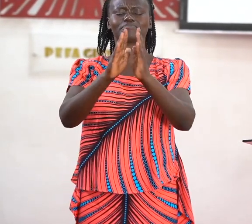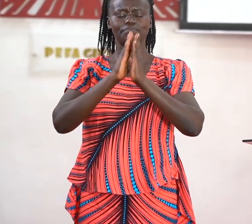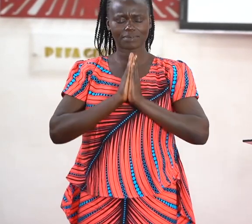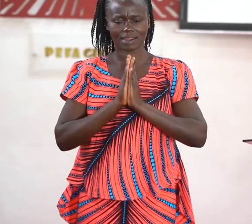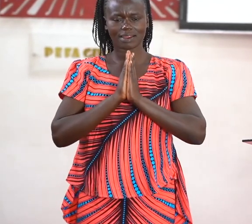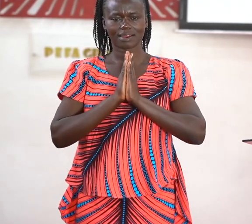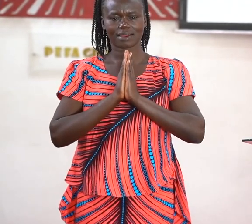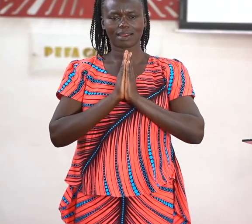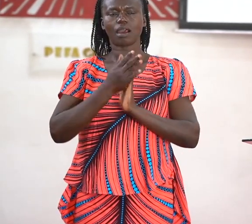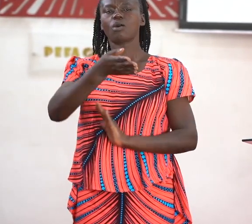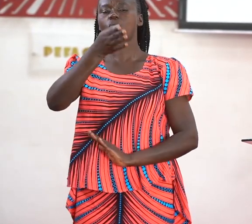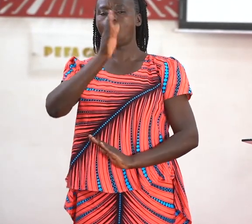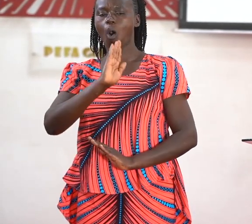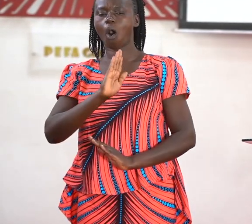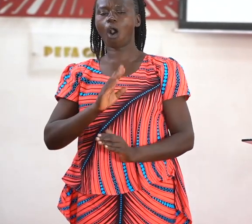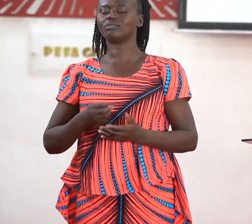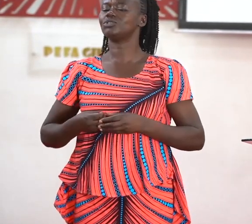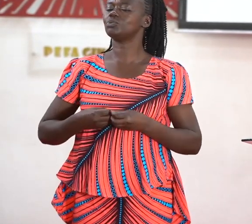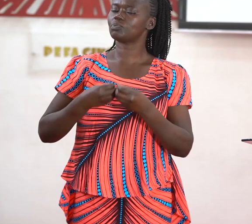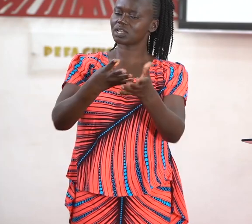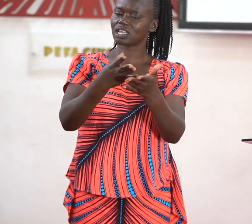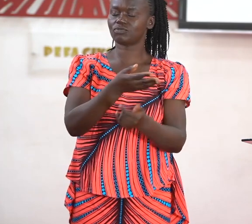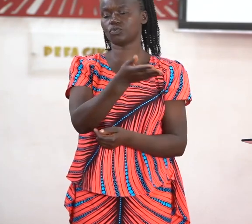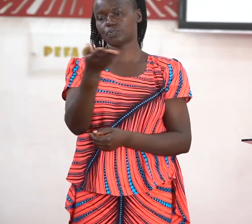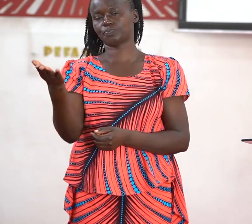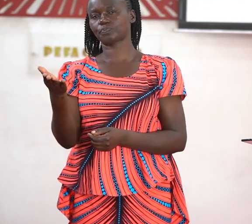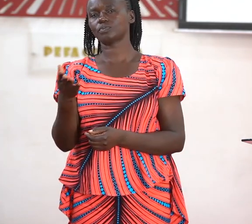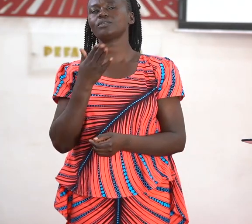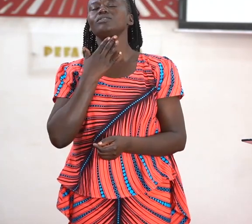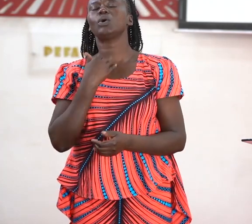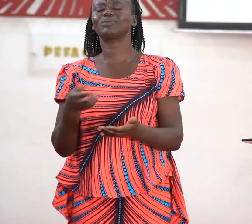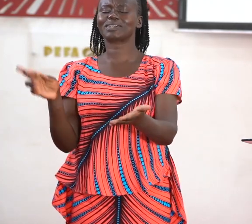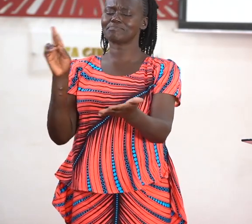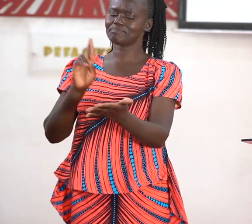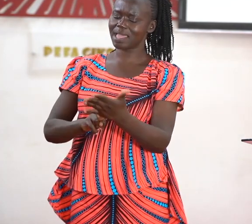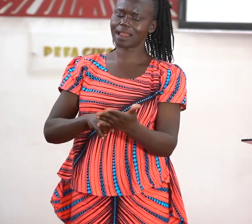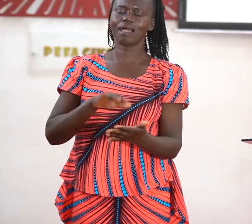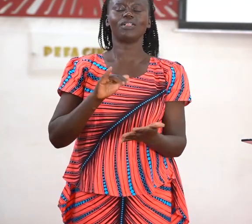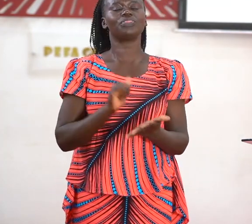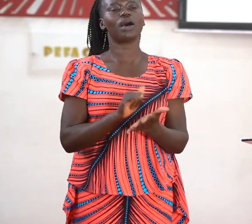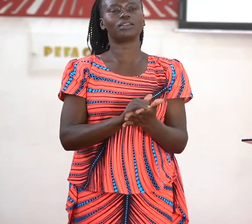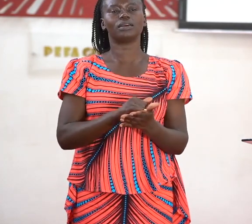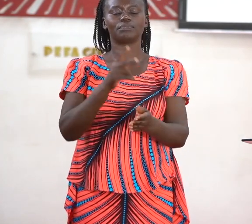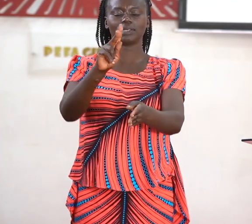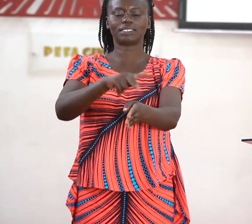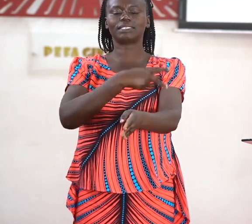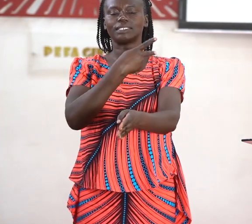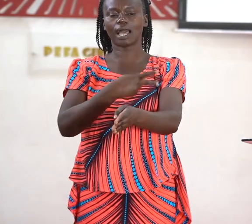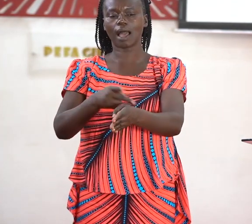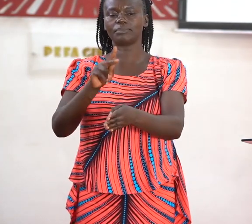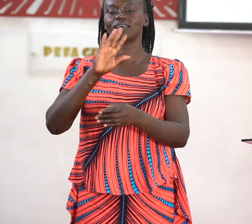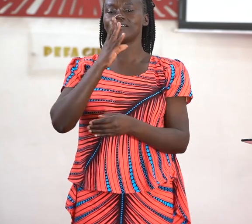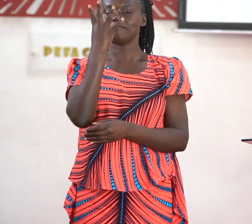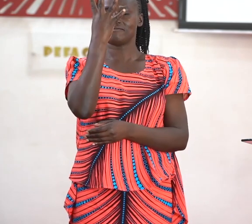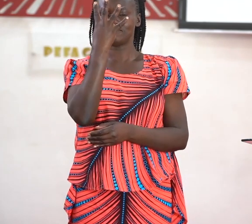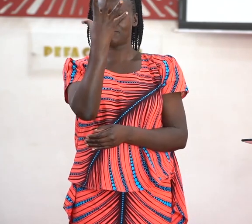when you pray, God will provide for you. I want to repeat that in Psalms 50 and